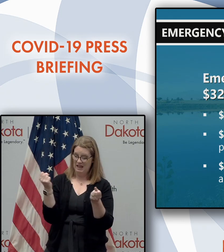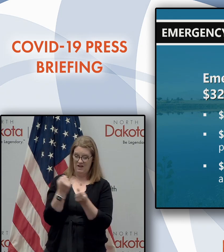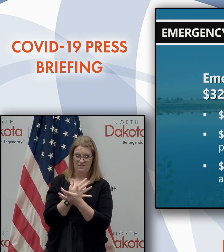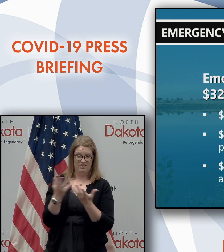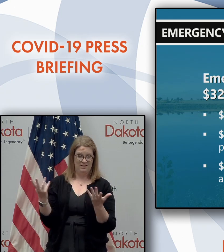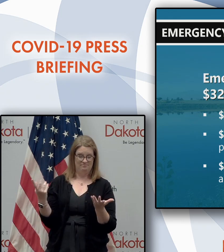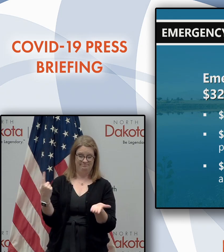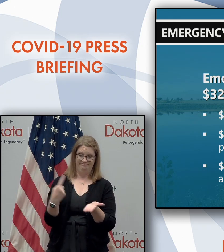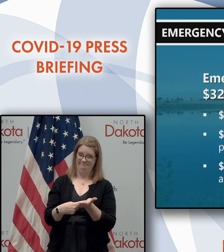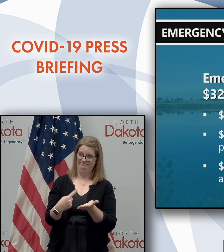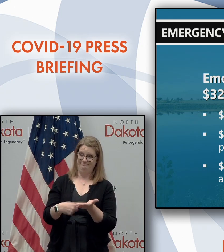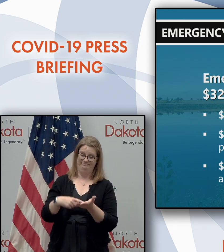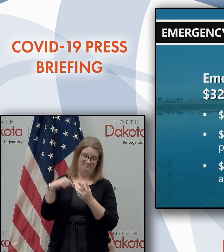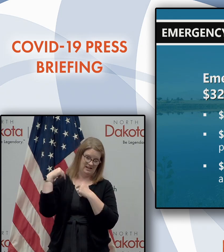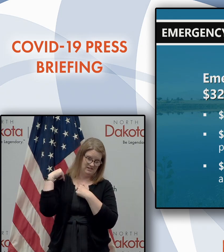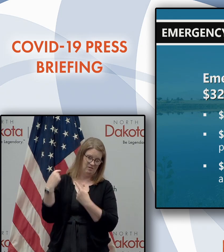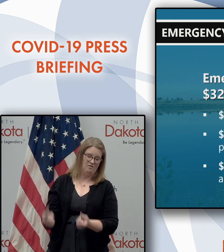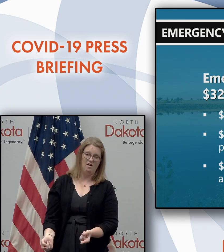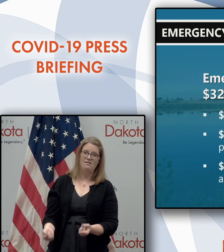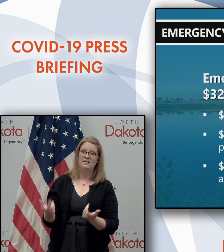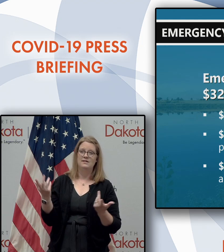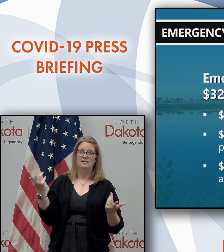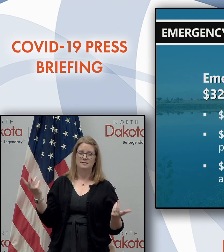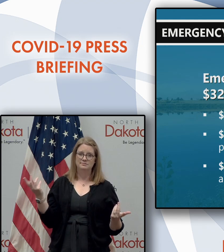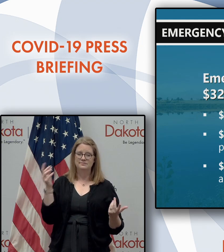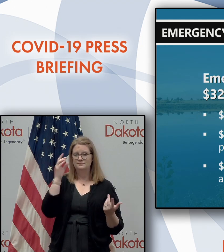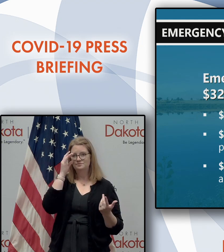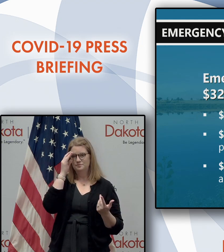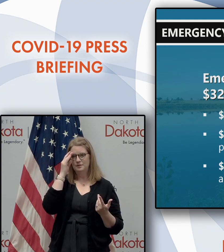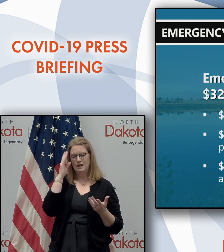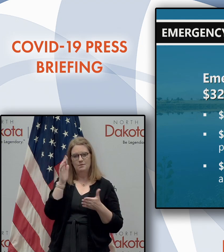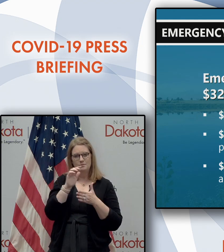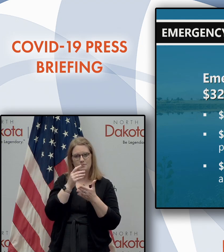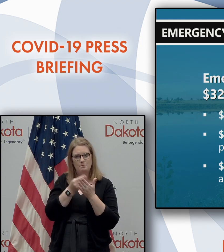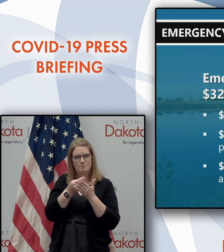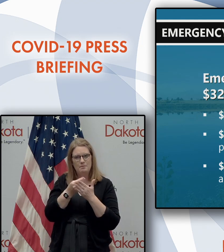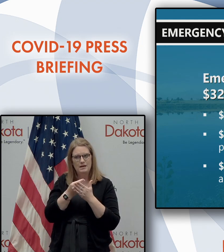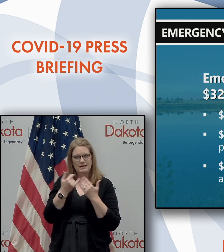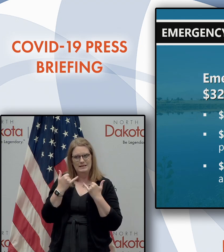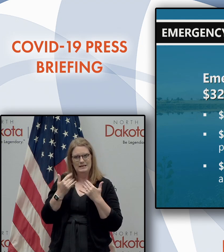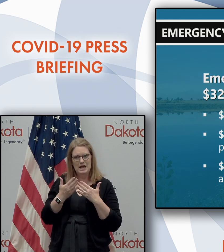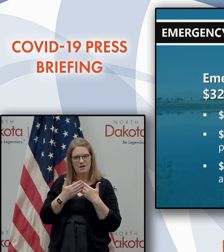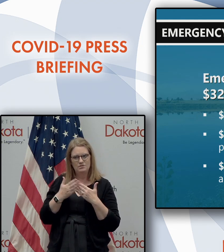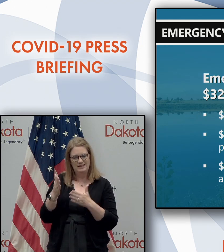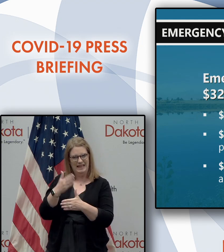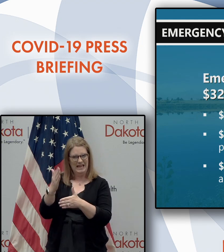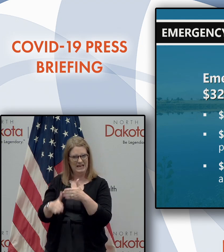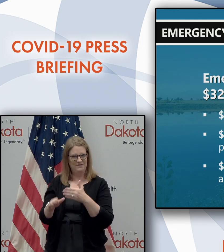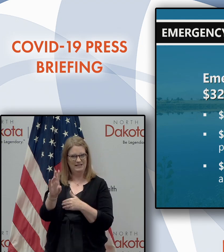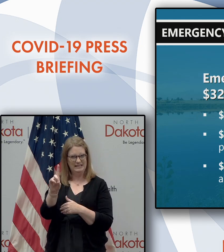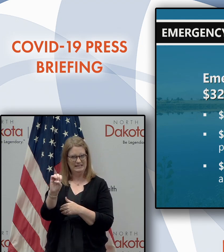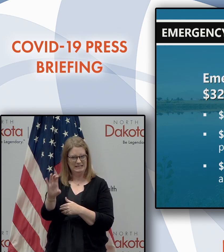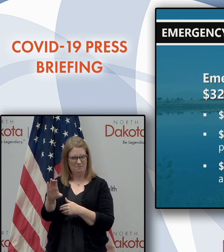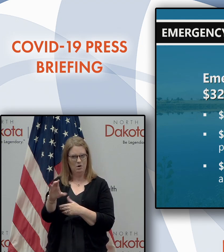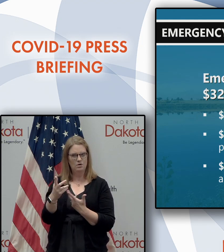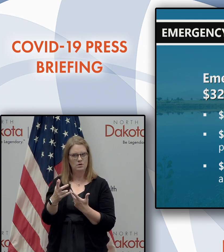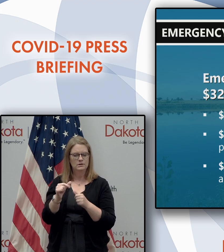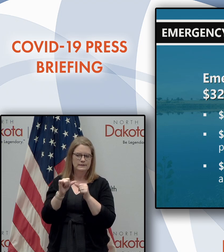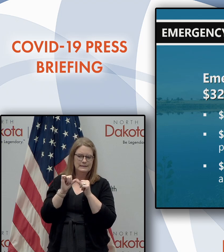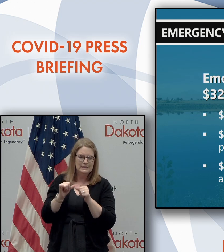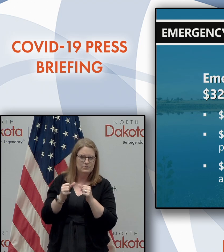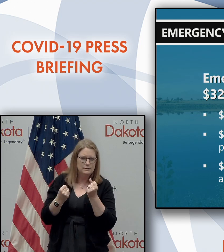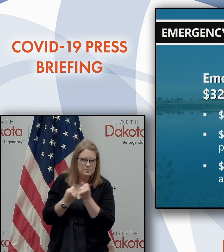about here at these meetings, but that will be dollars that can be spent now through the end of December to continue our